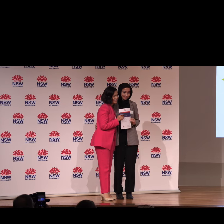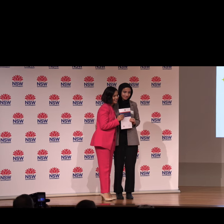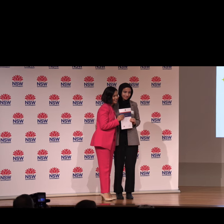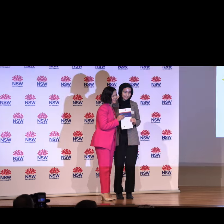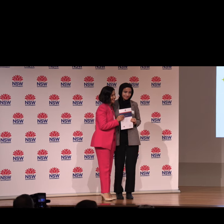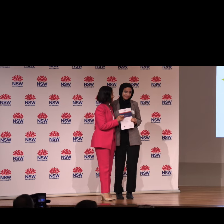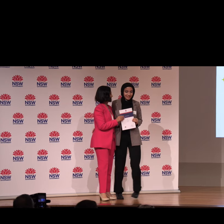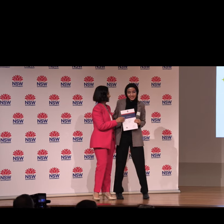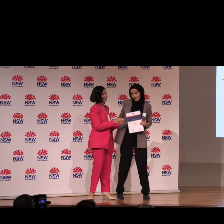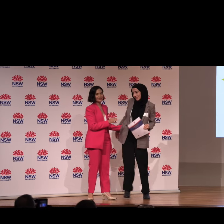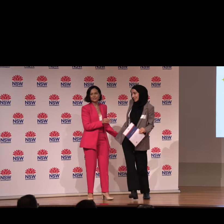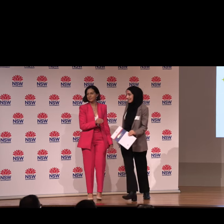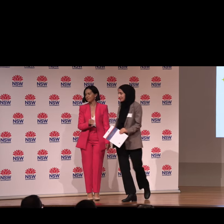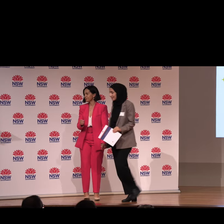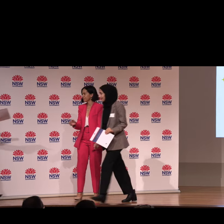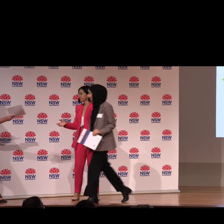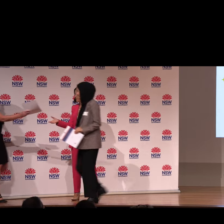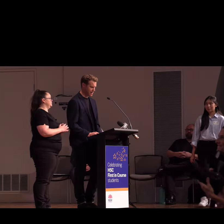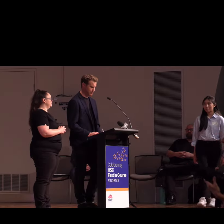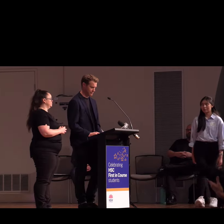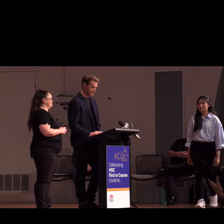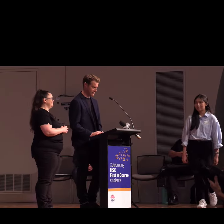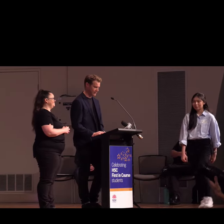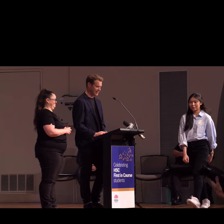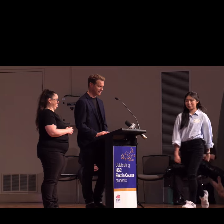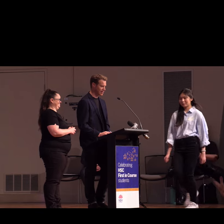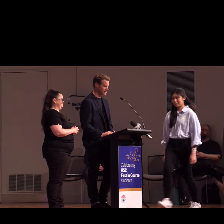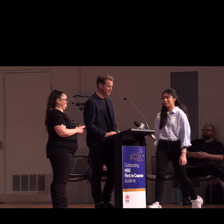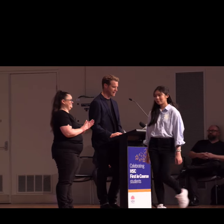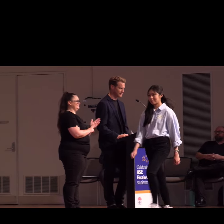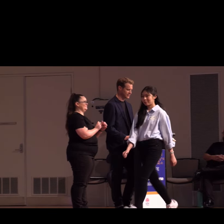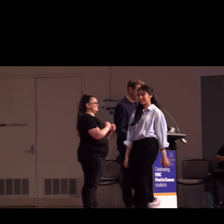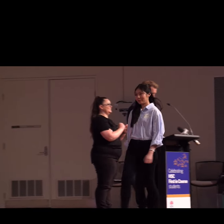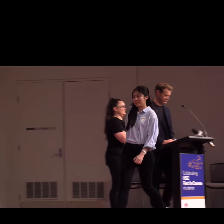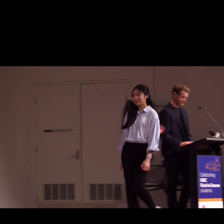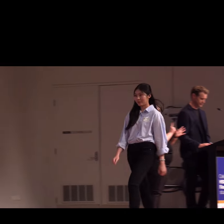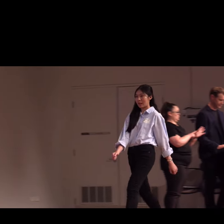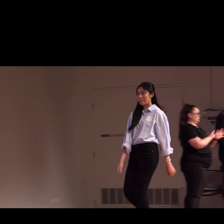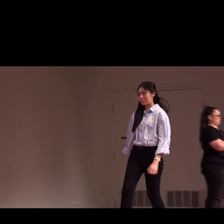In Vietnamese Continuous, Nguyen Pham, Secondary College of Languages.